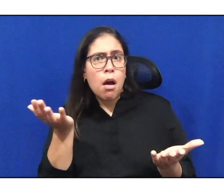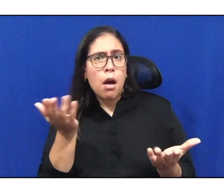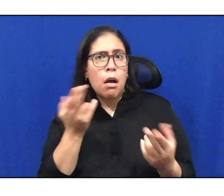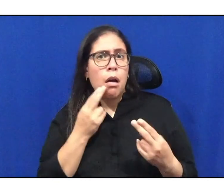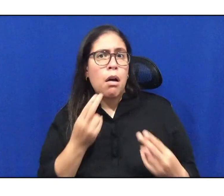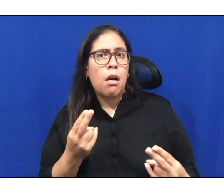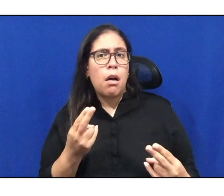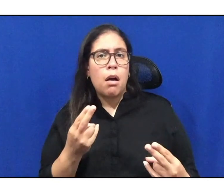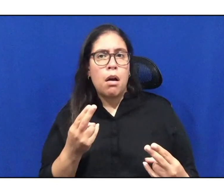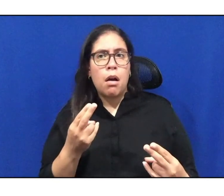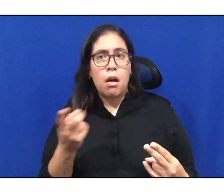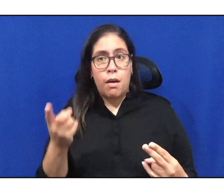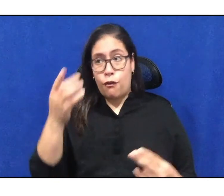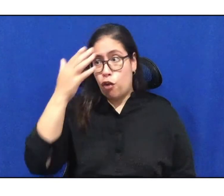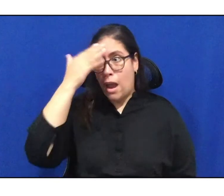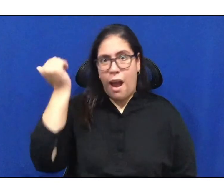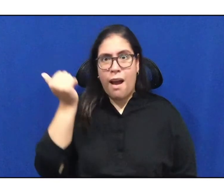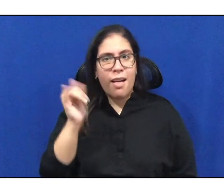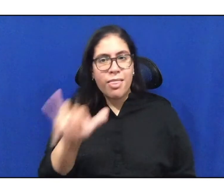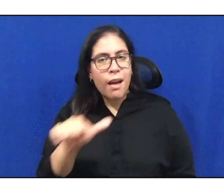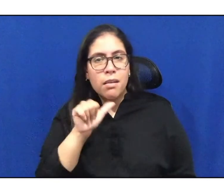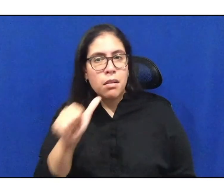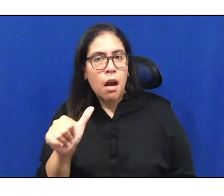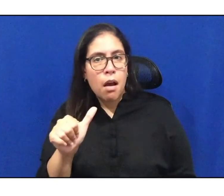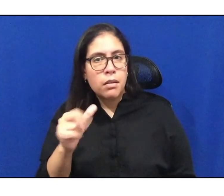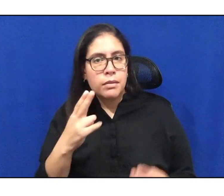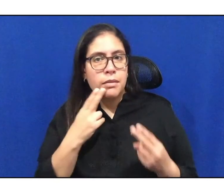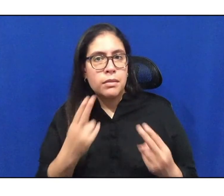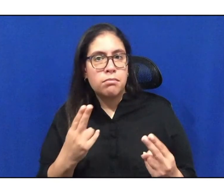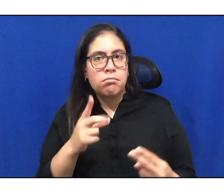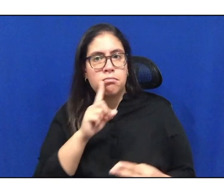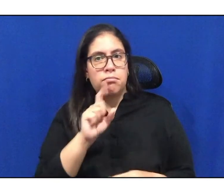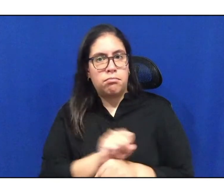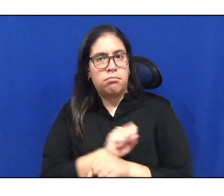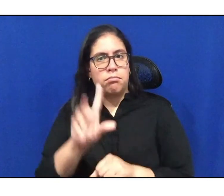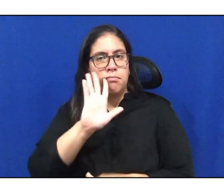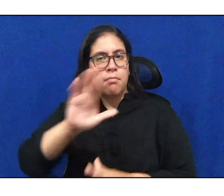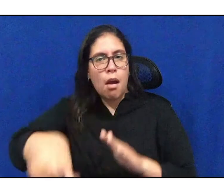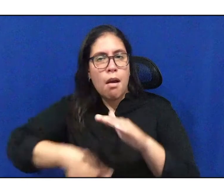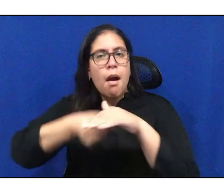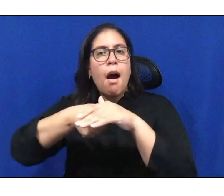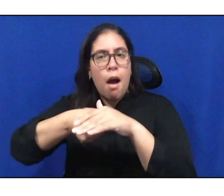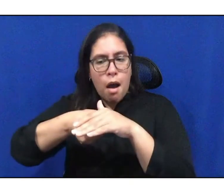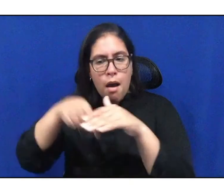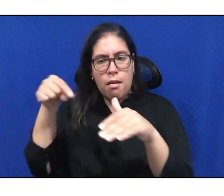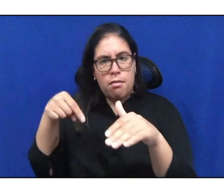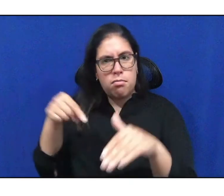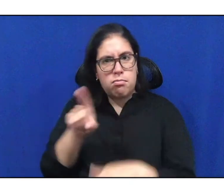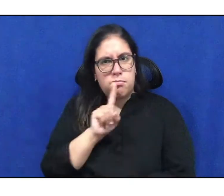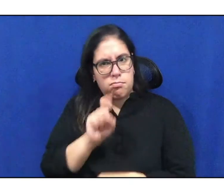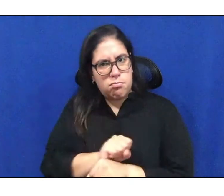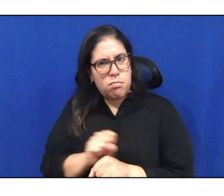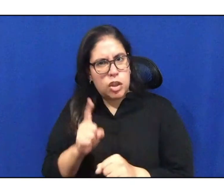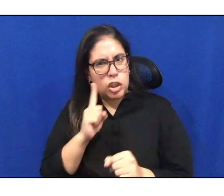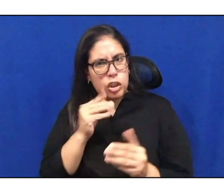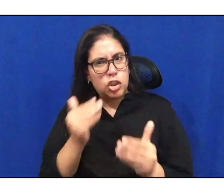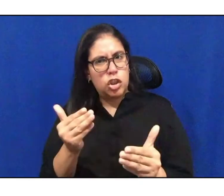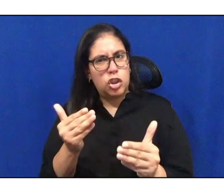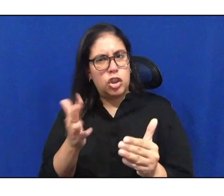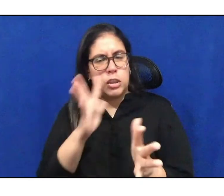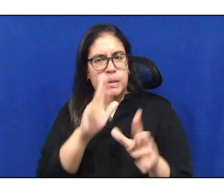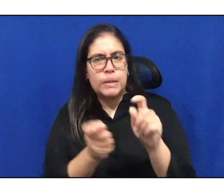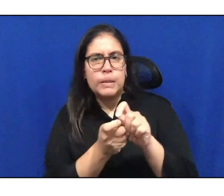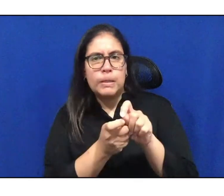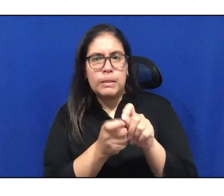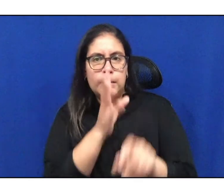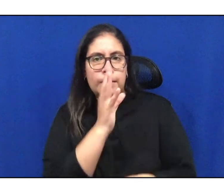aren't simply innocent, and that innocence actually hides some willful disregard. And I